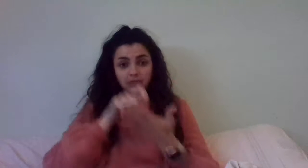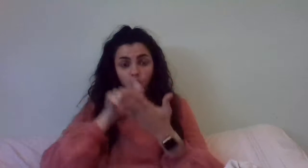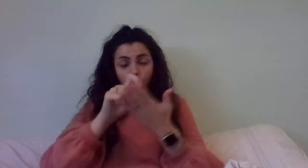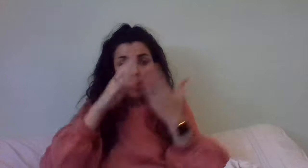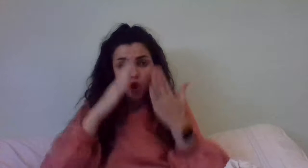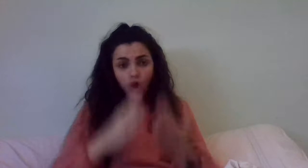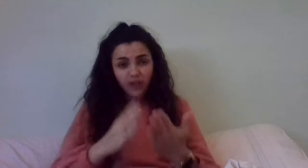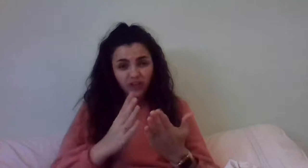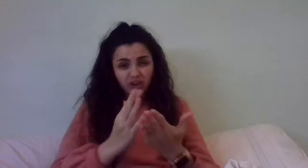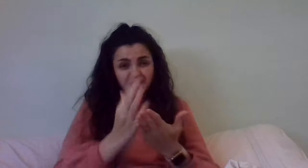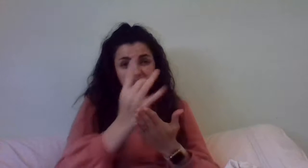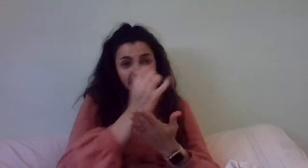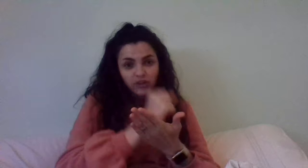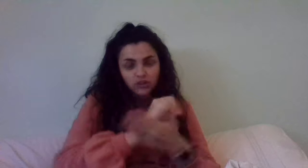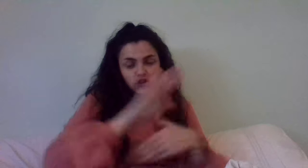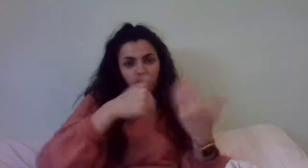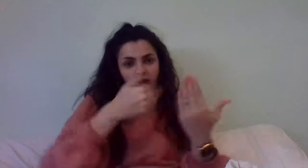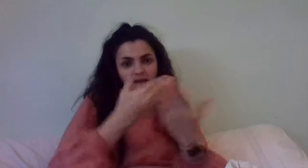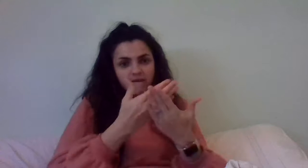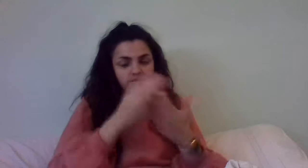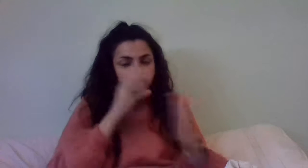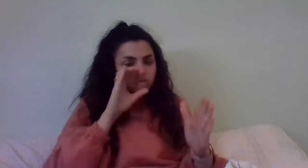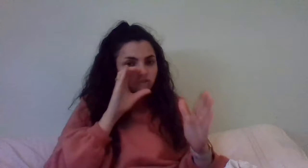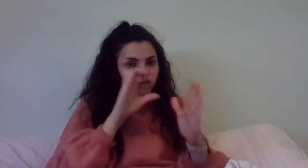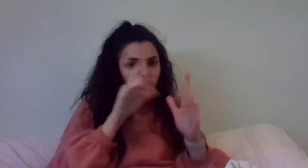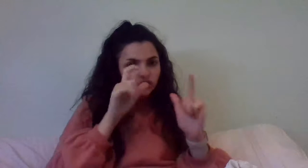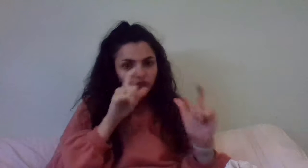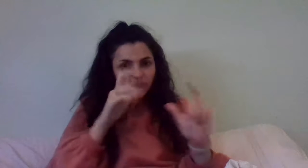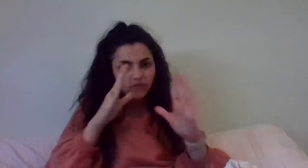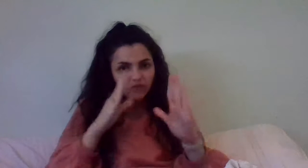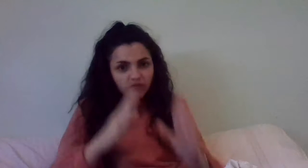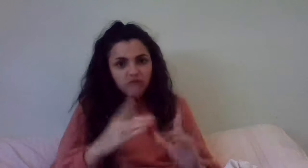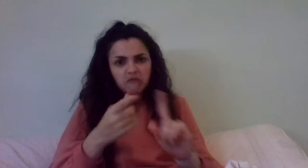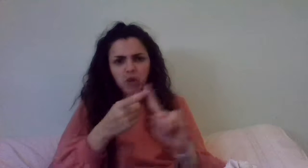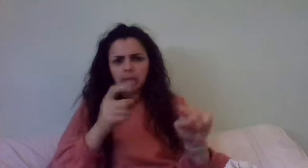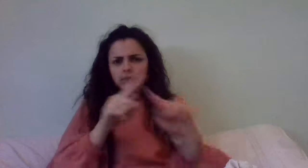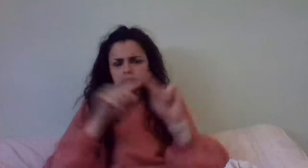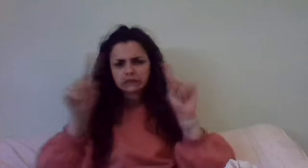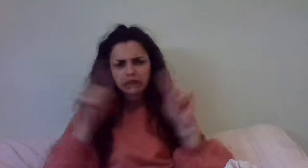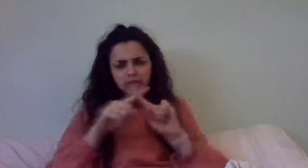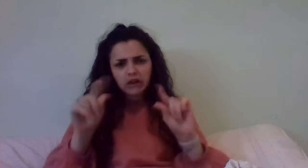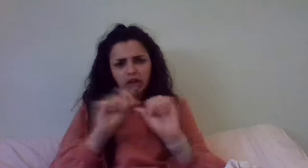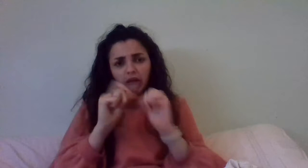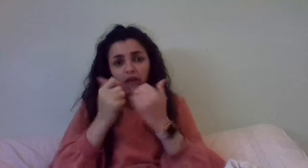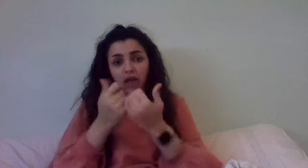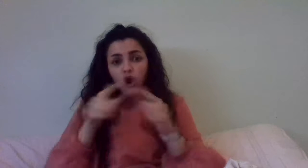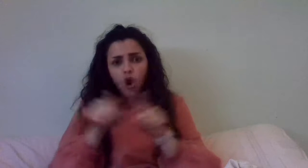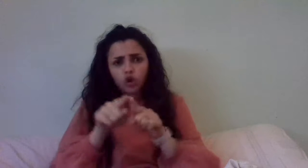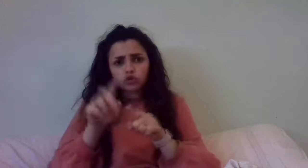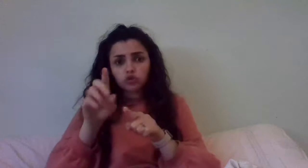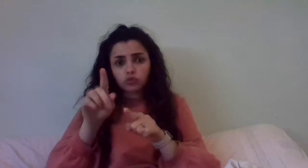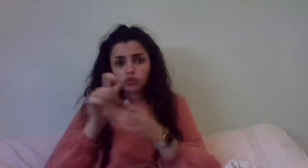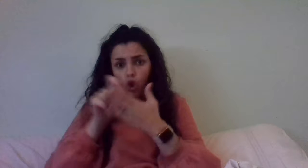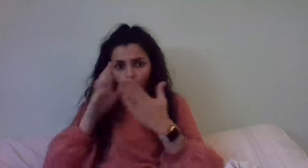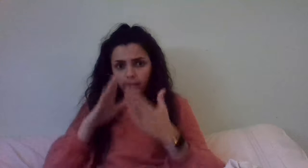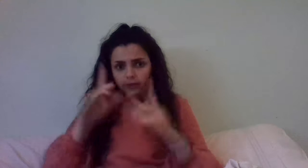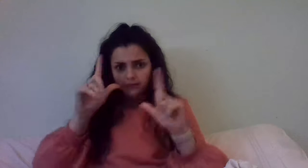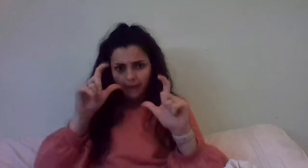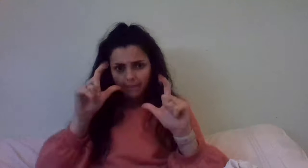Press, different news agencies, and also photographs that Richard Wright had taken himself. And it is comparing, this book, 12